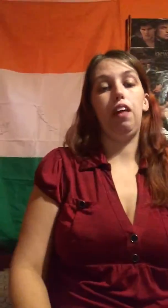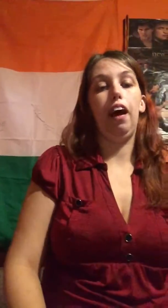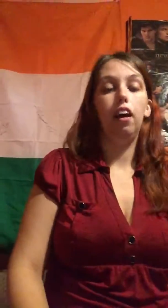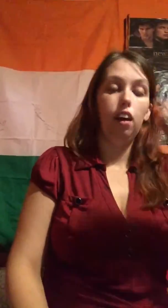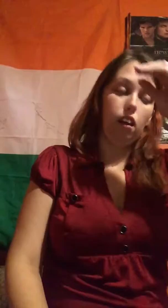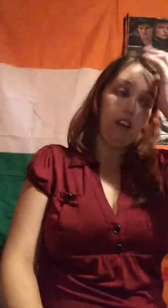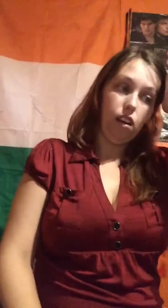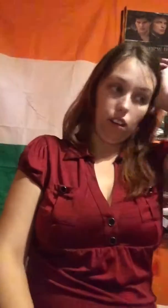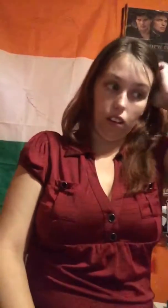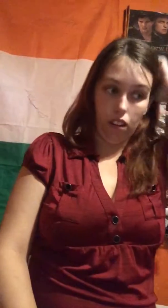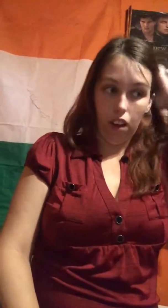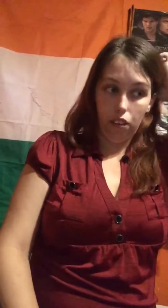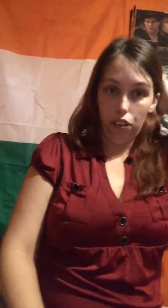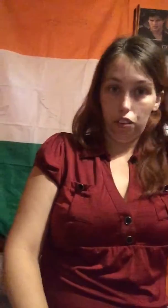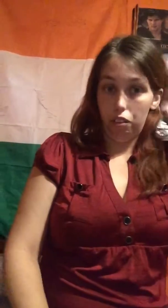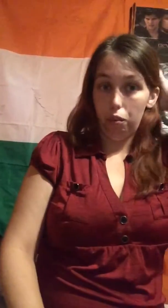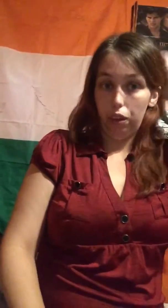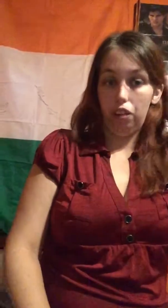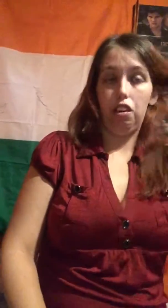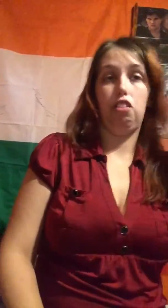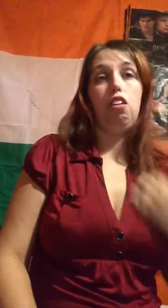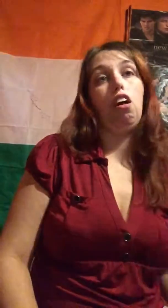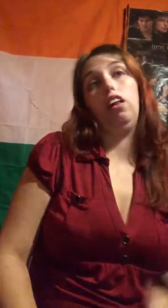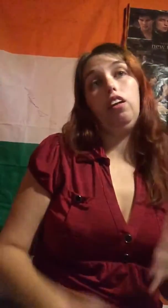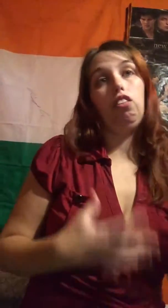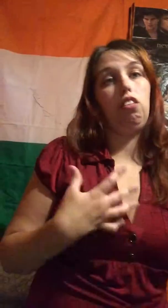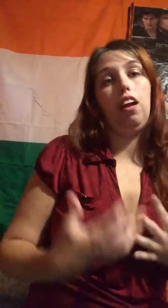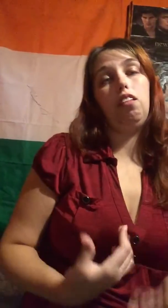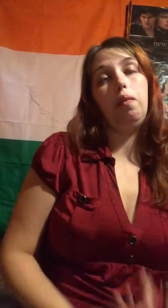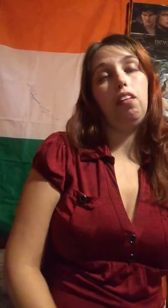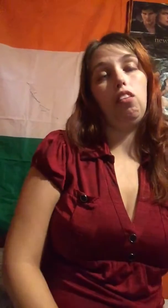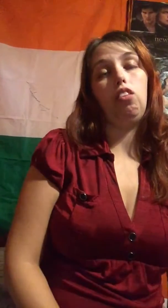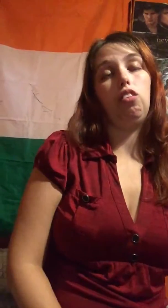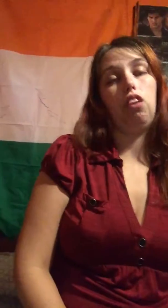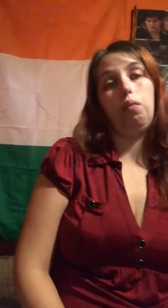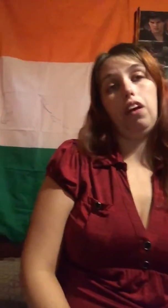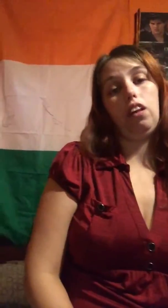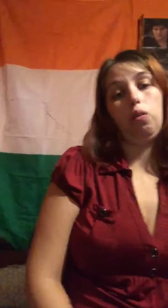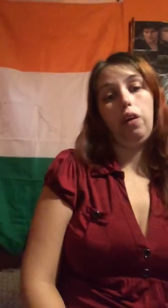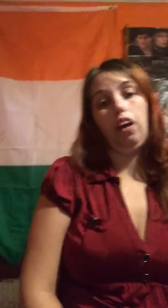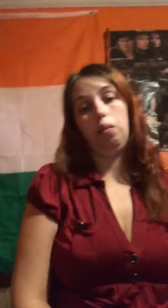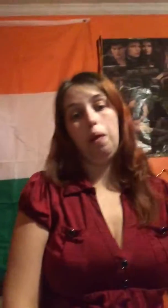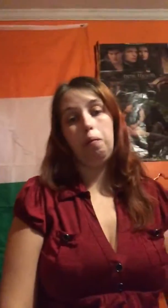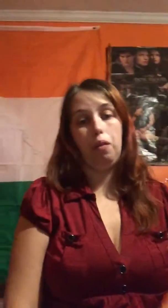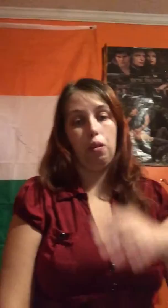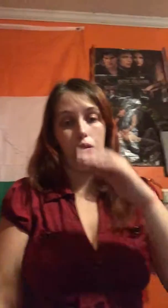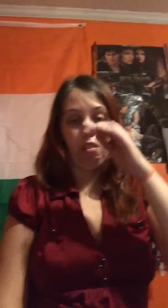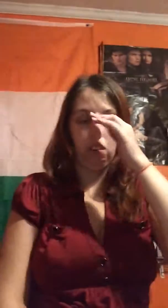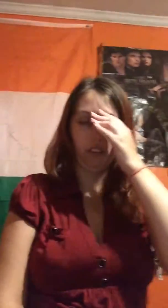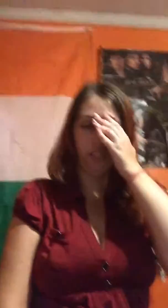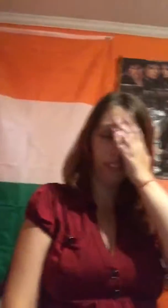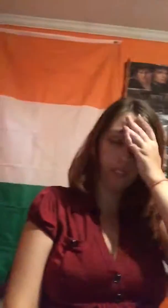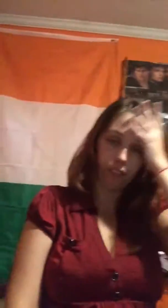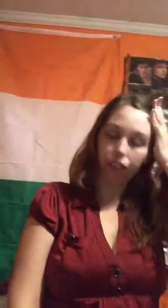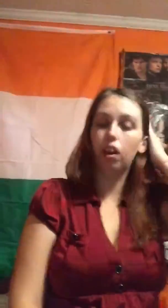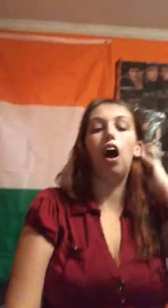flat. And then others don't really change at all. It just, it depends on your stomach and the way the baby grows. Then, now,